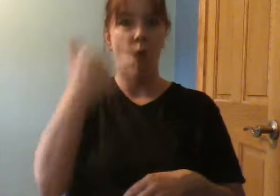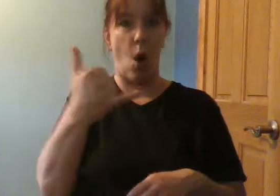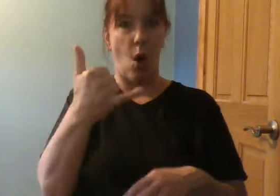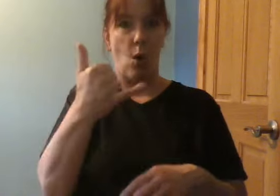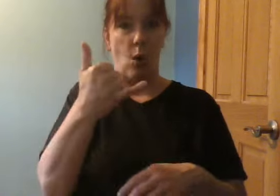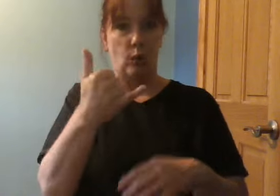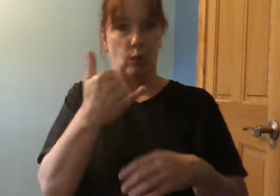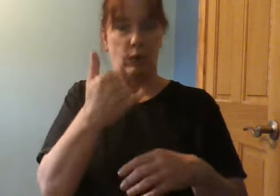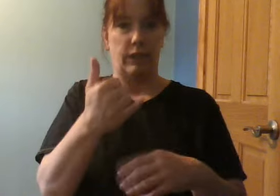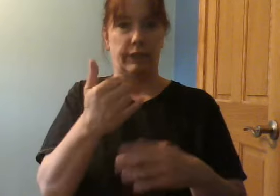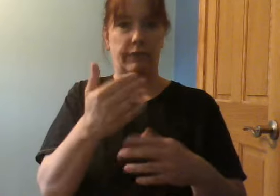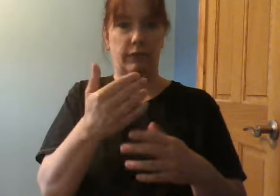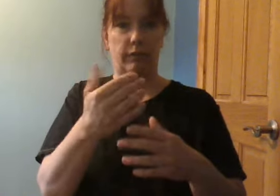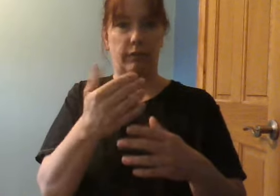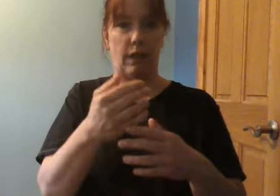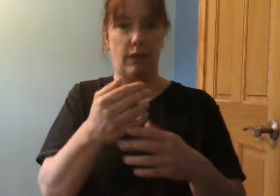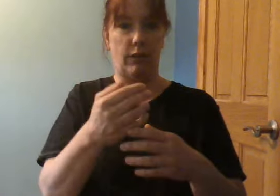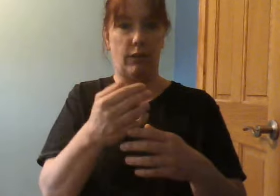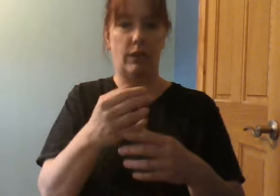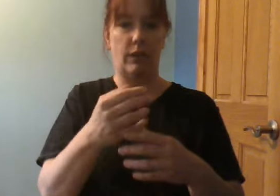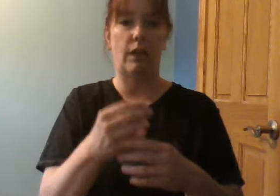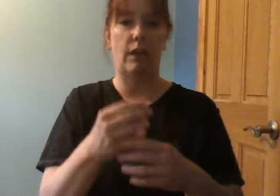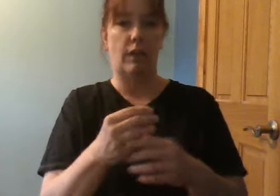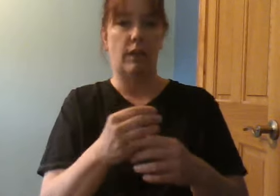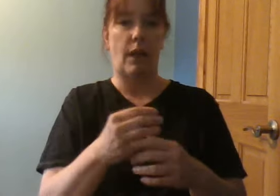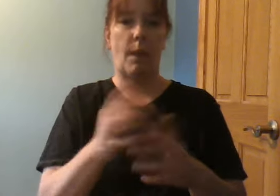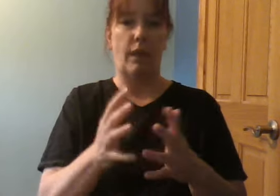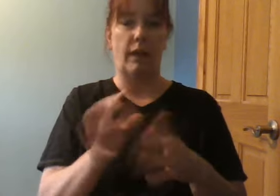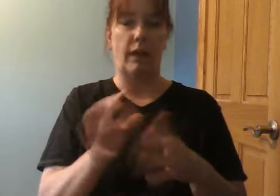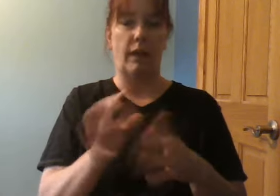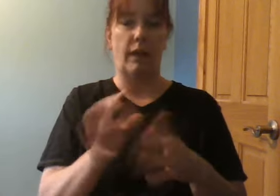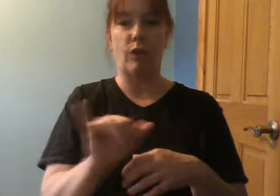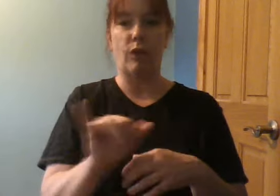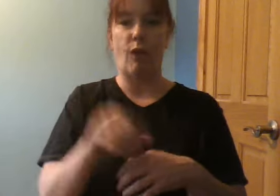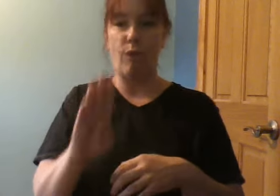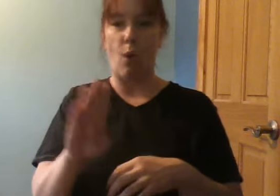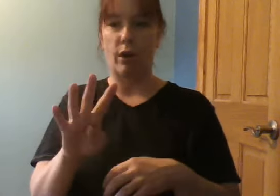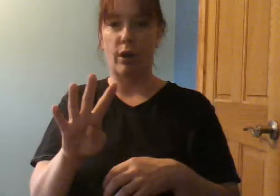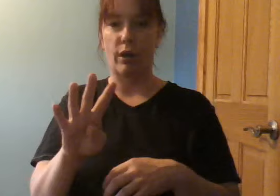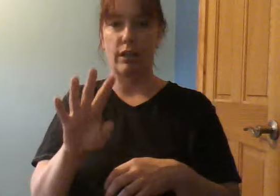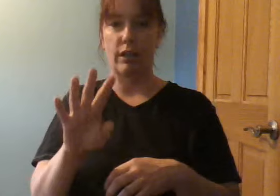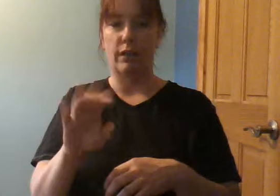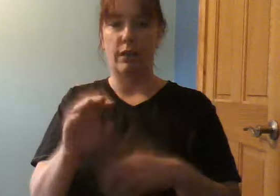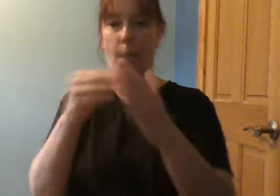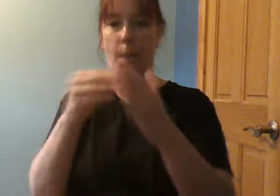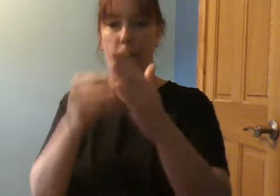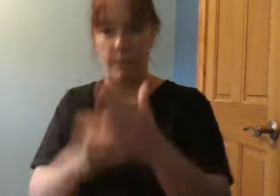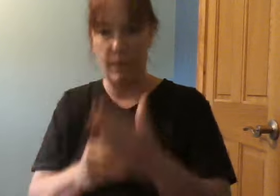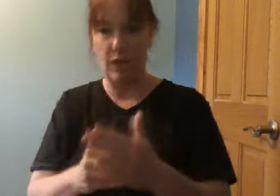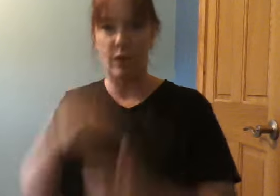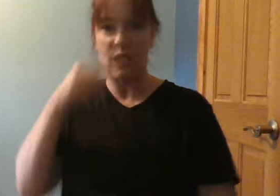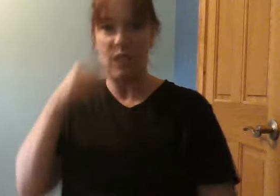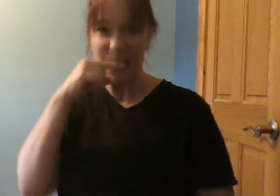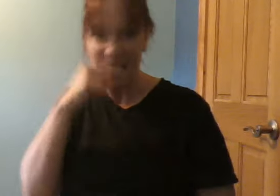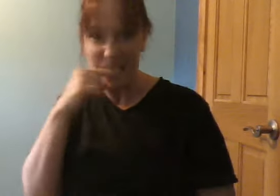means something. I don't know what. I rely on a futurologist to tell me. It has to be a utility which is